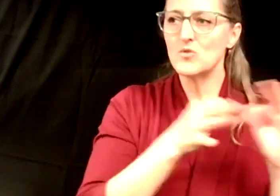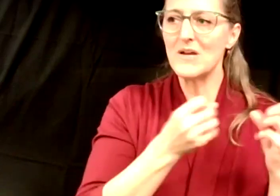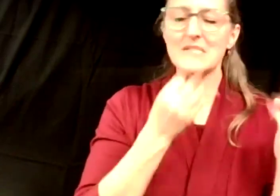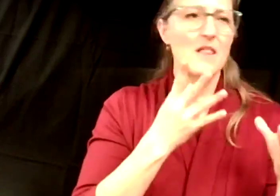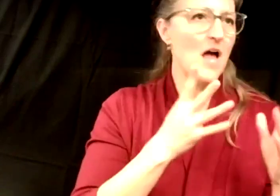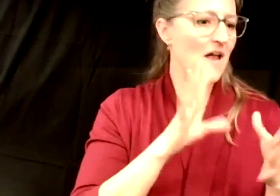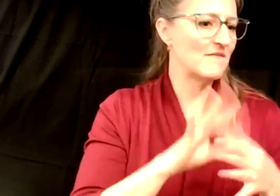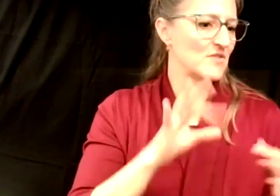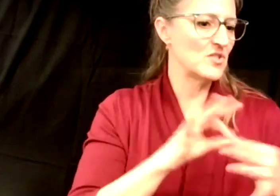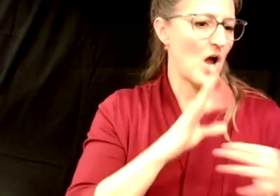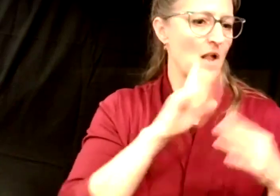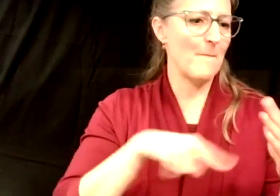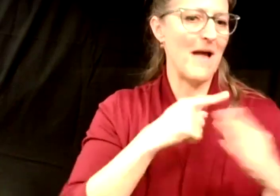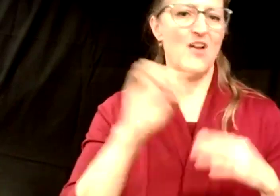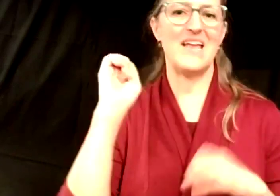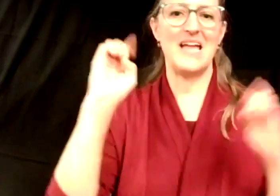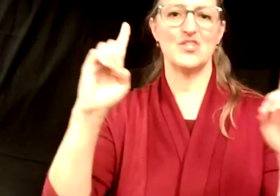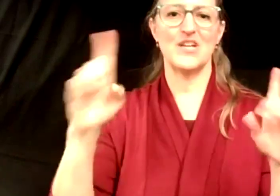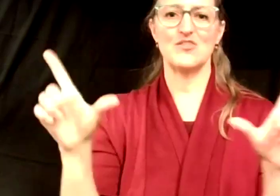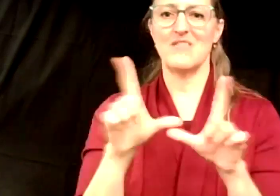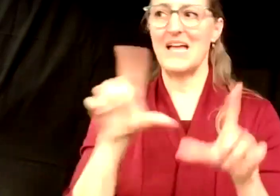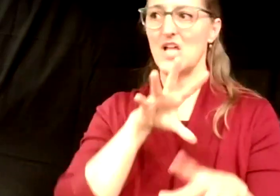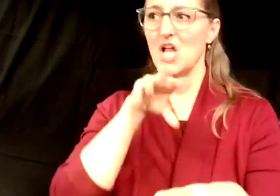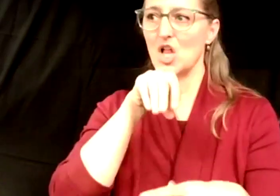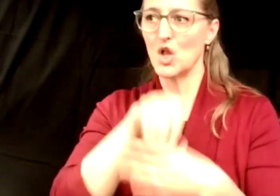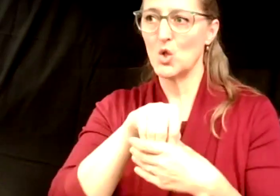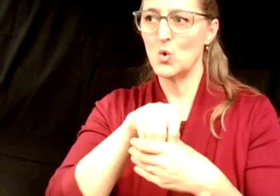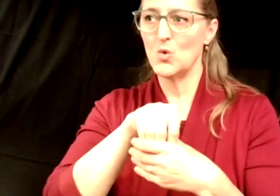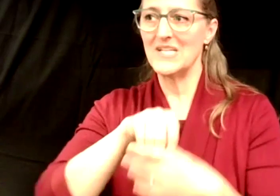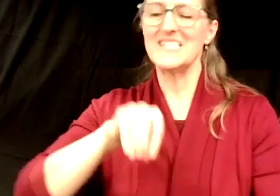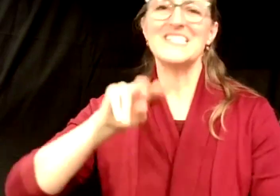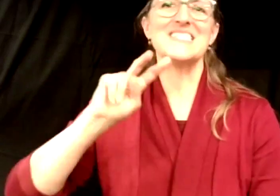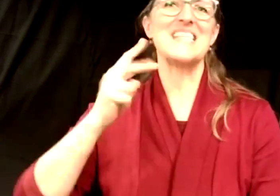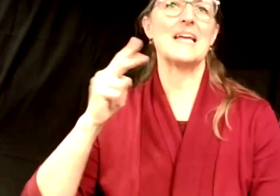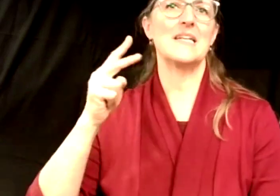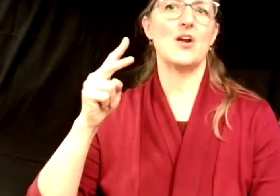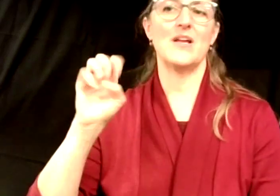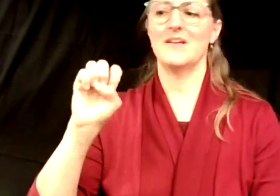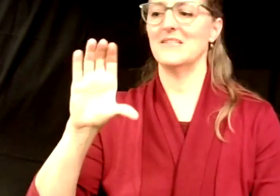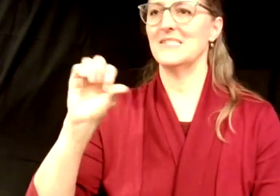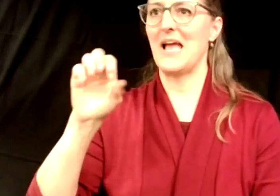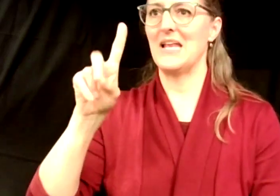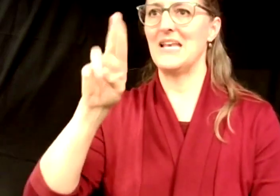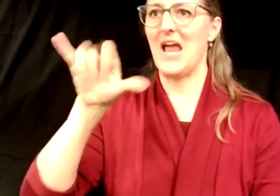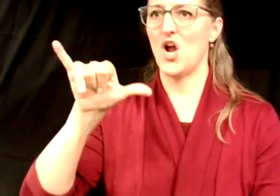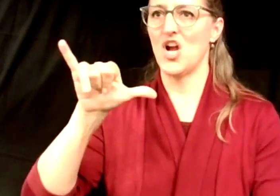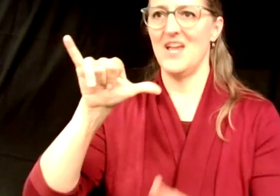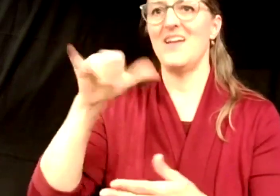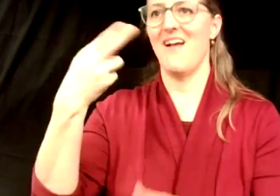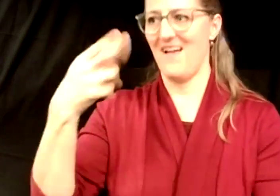the educational license, also including post-secondary education. And from listening to